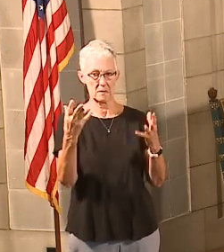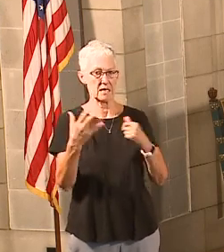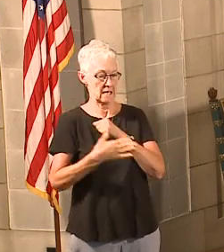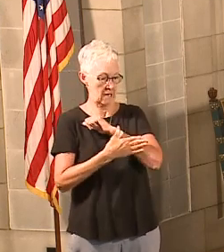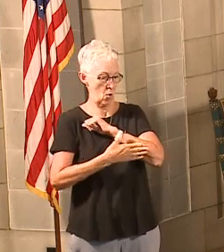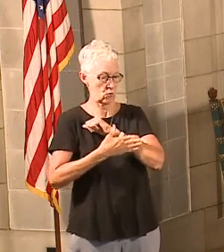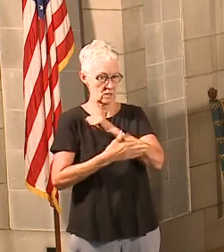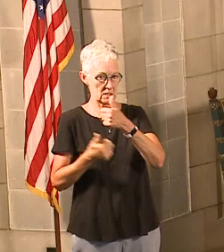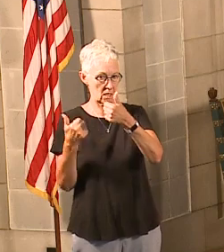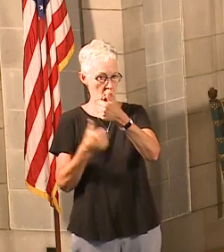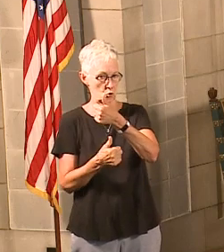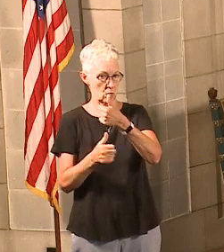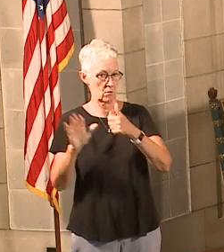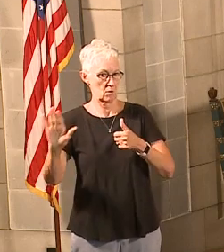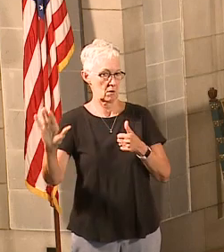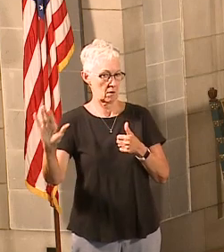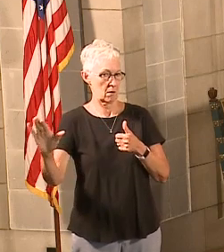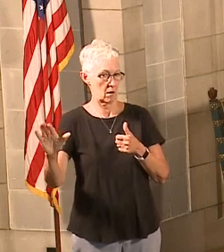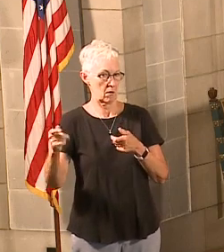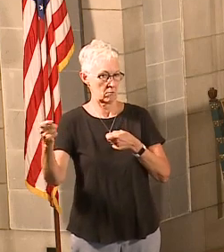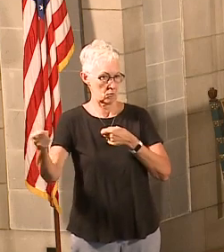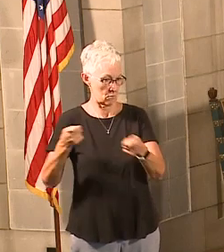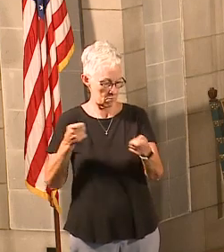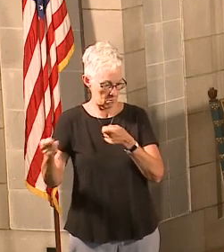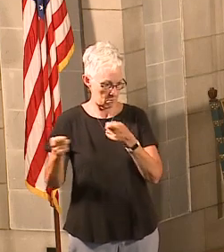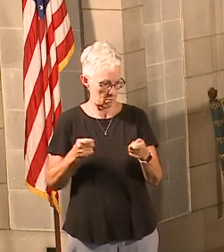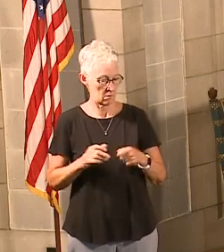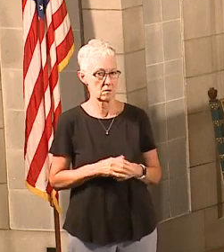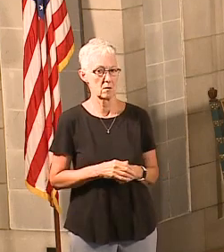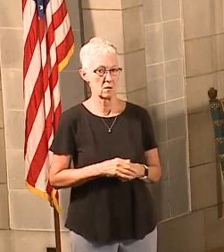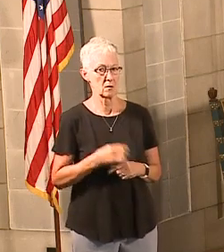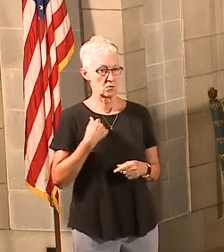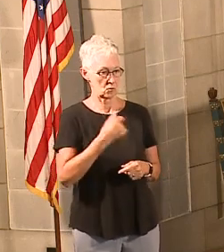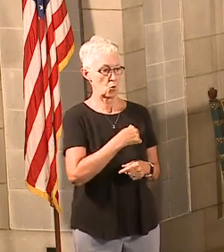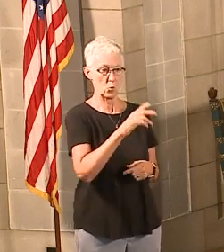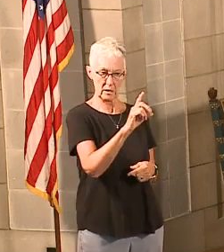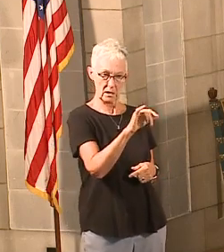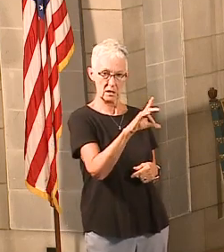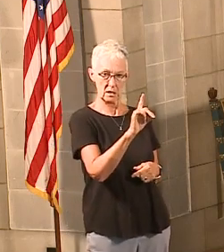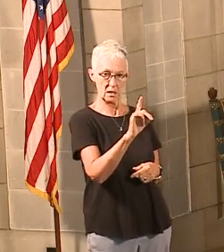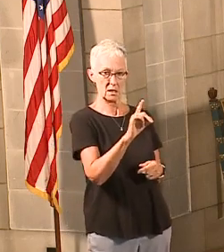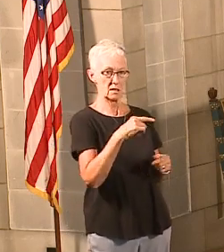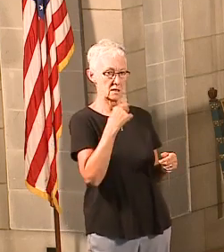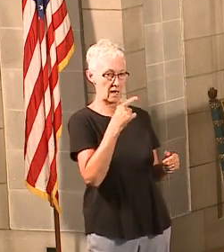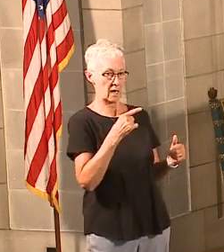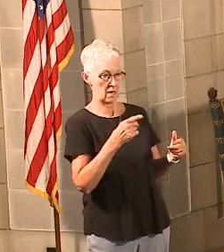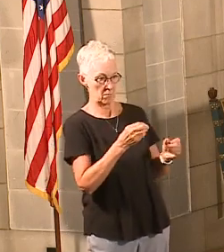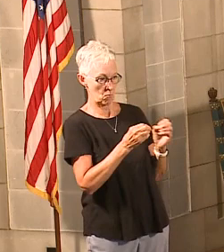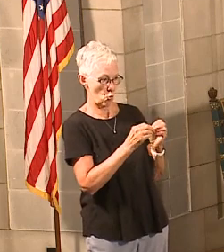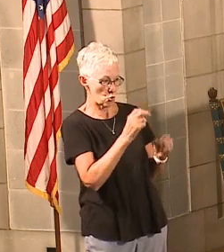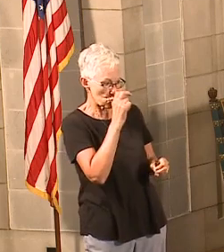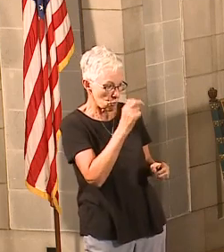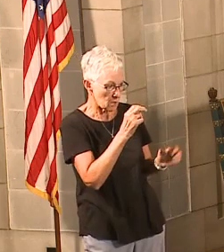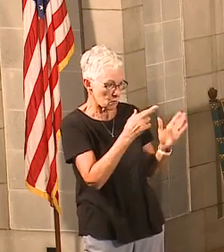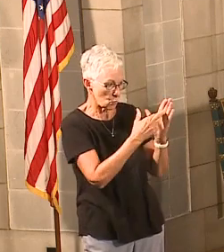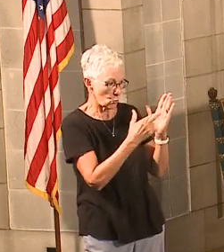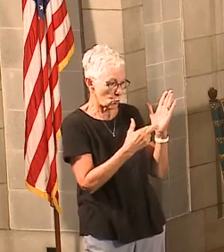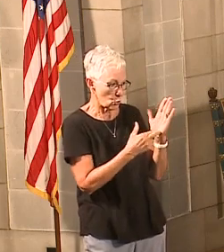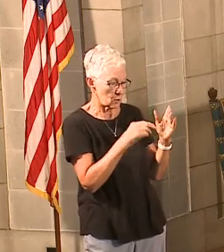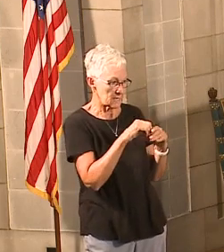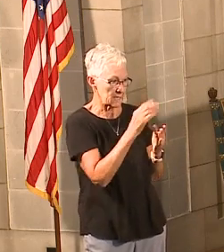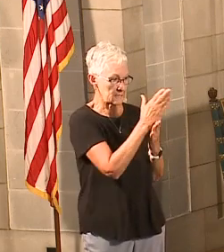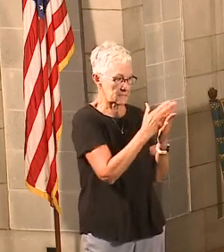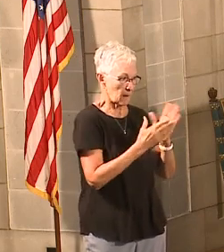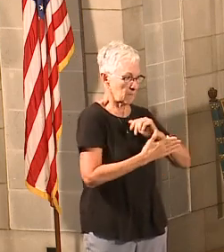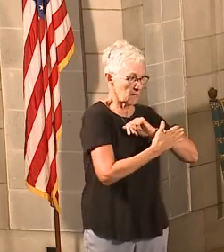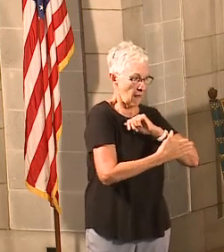allow, based upon the conditions and the data, for example, we rolled out restrictions more tightly as people started having cases, and we've